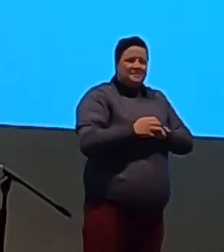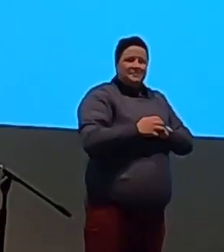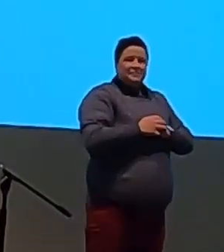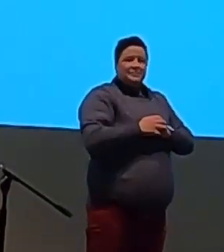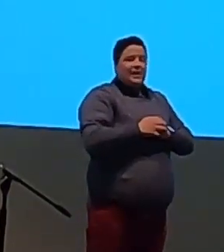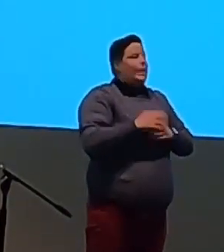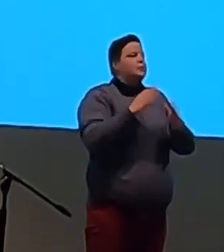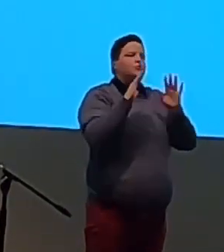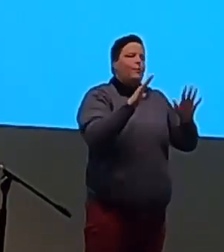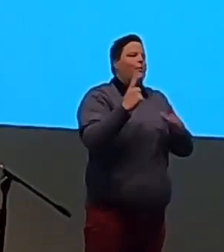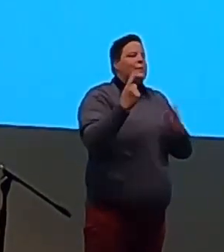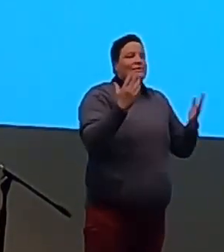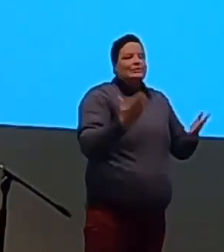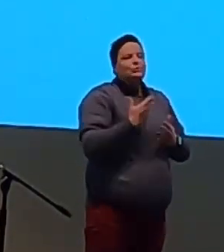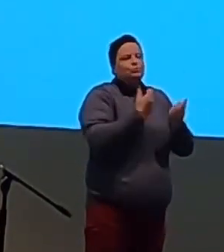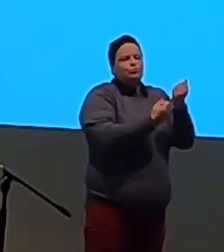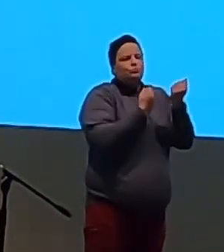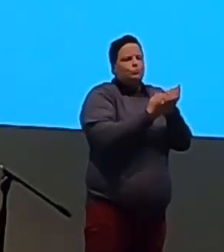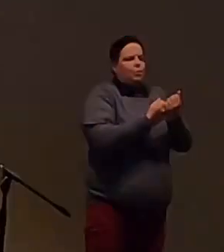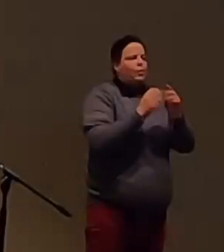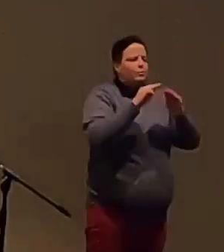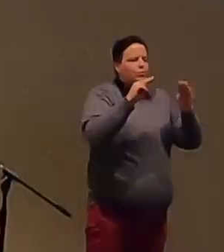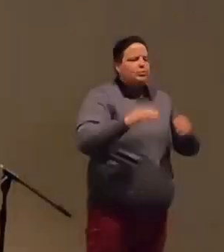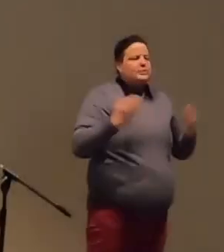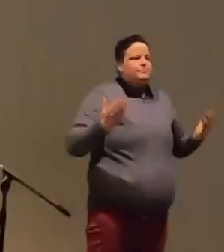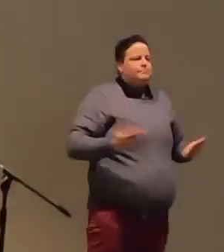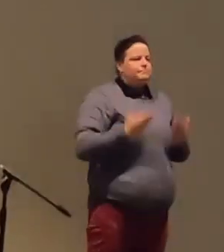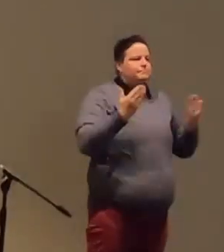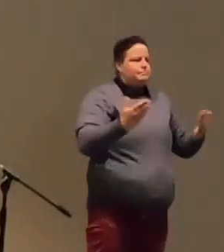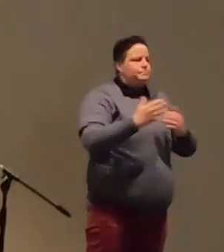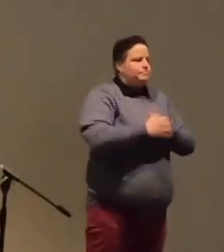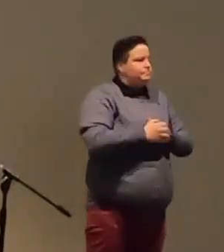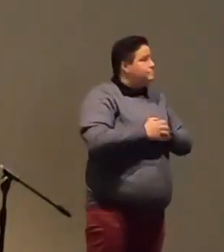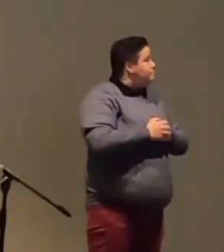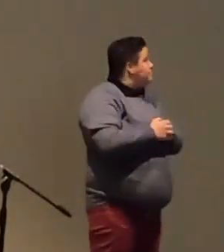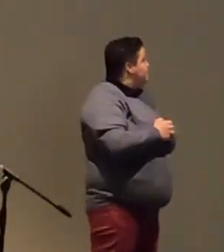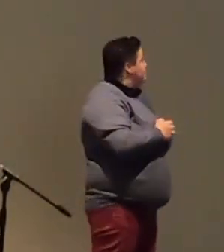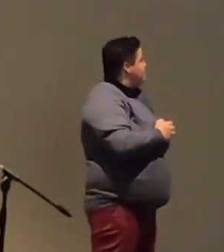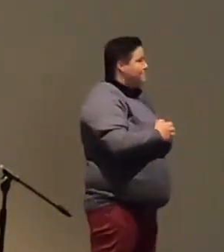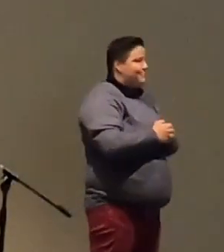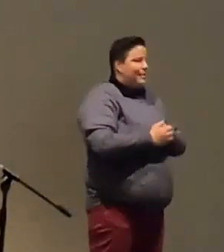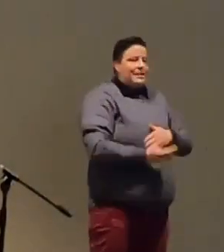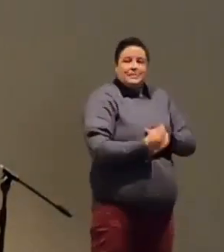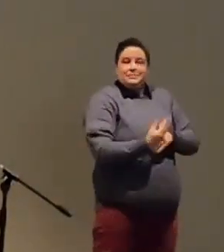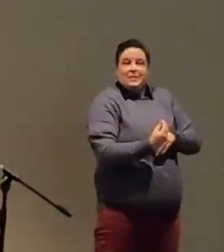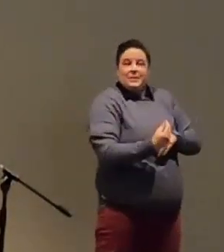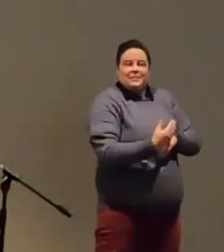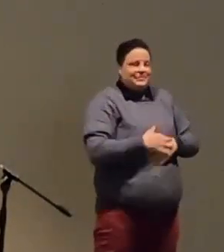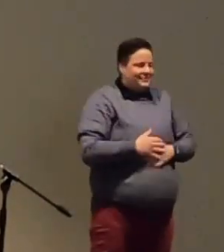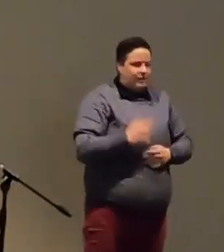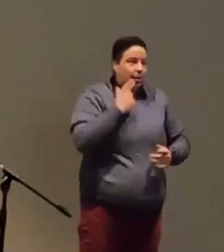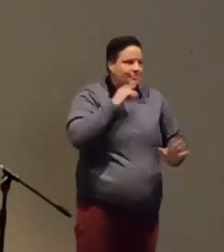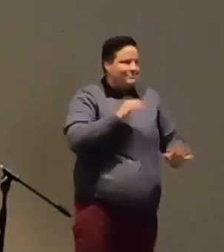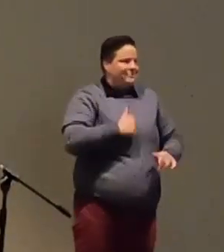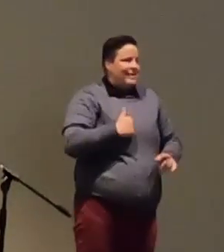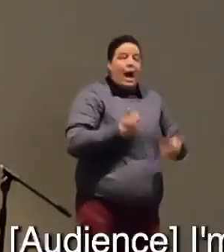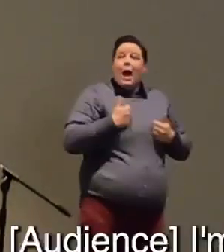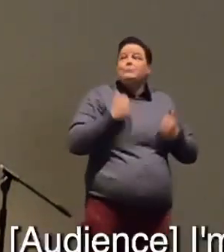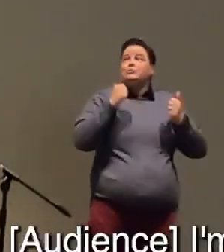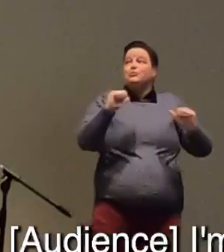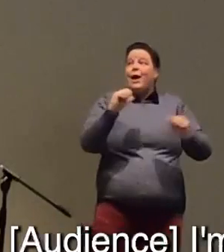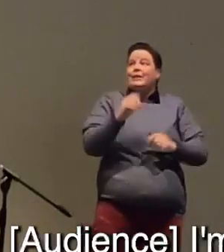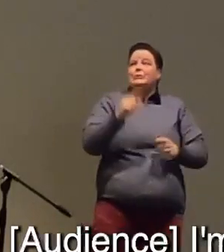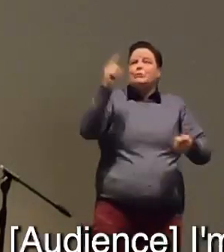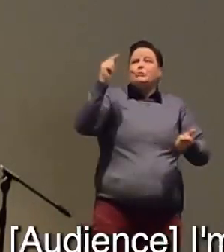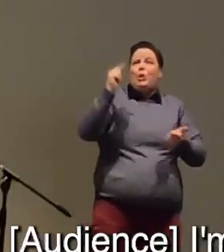that you're always here to support the museum. Only this time. That's okay. I'm trying to